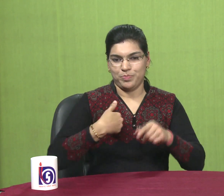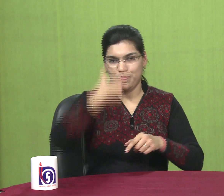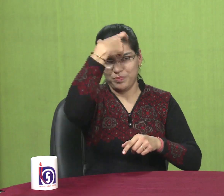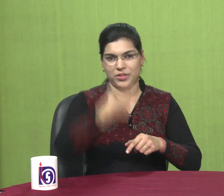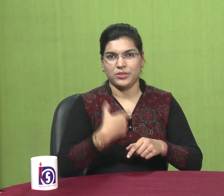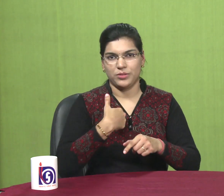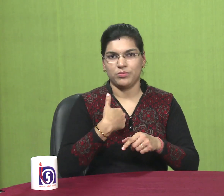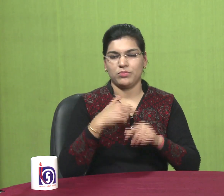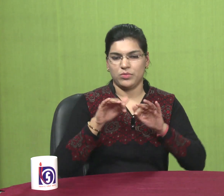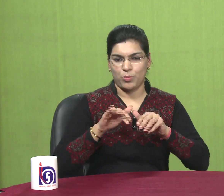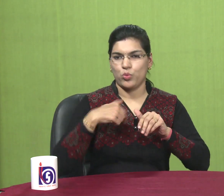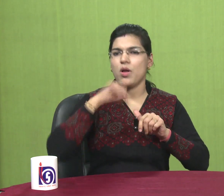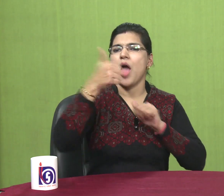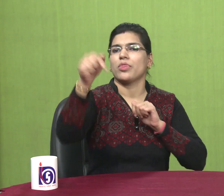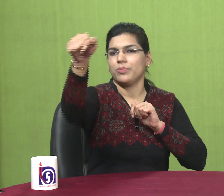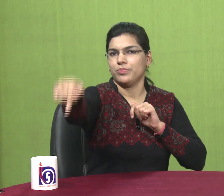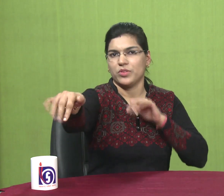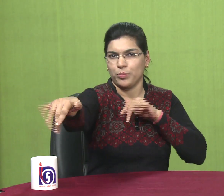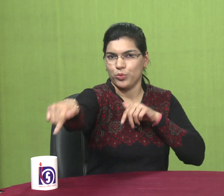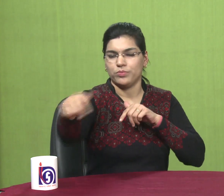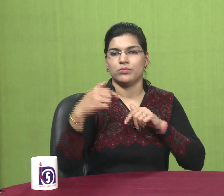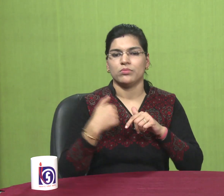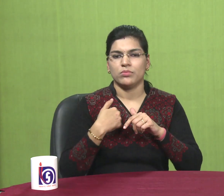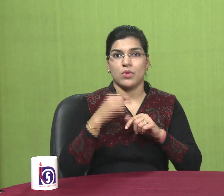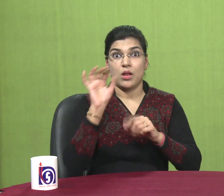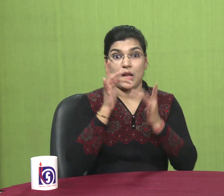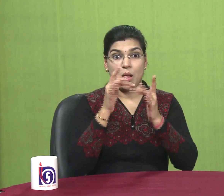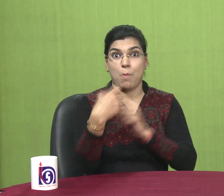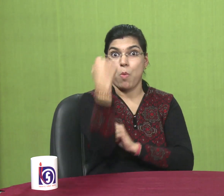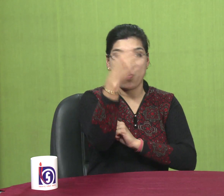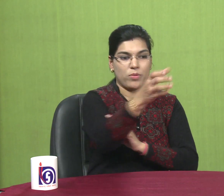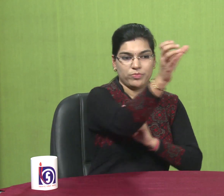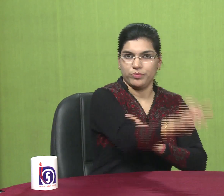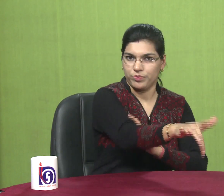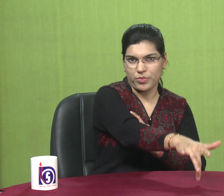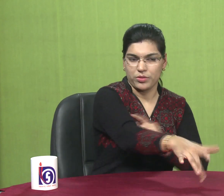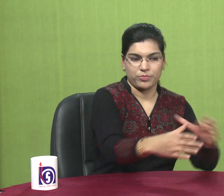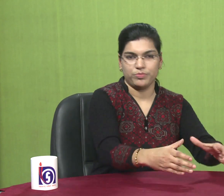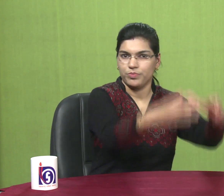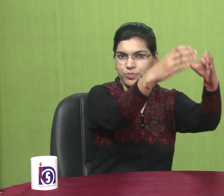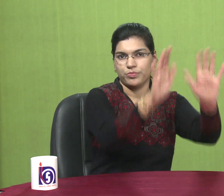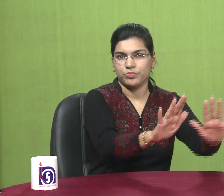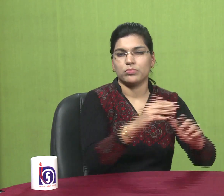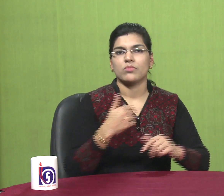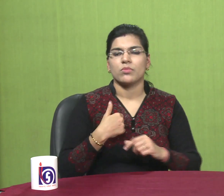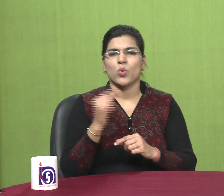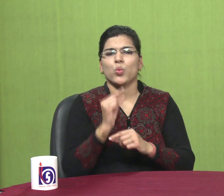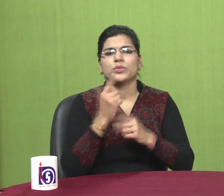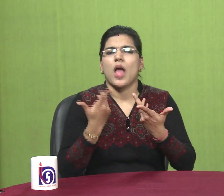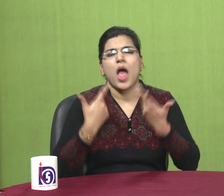Just as a letter makes stops at different postal stations along the way